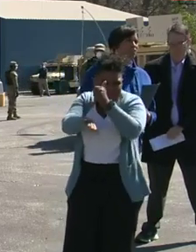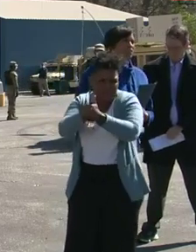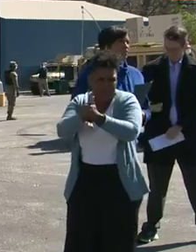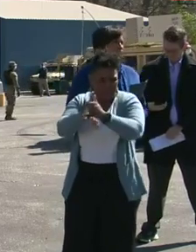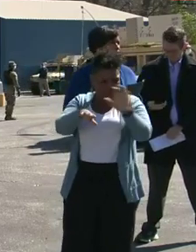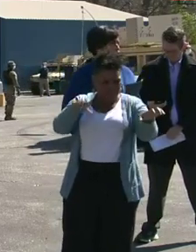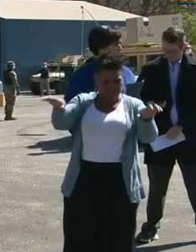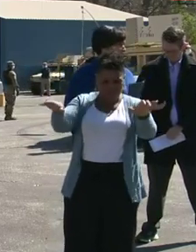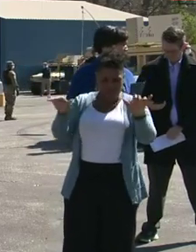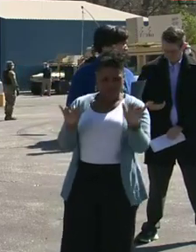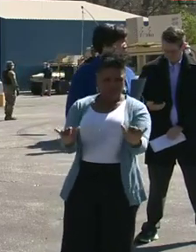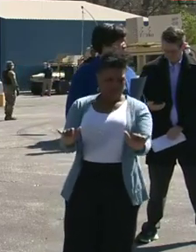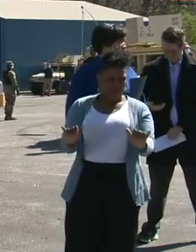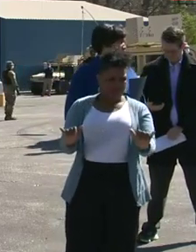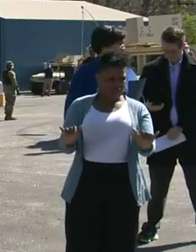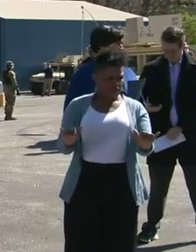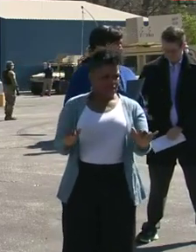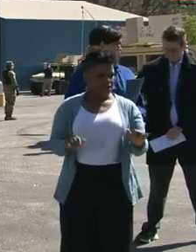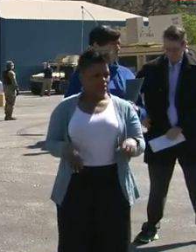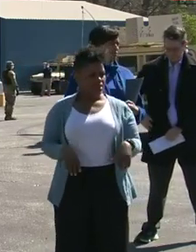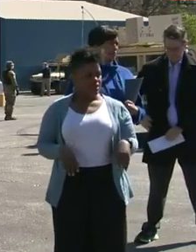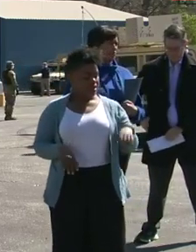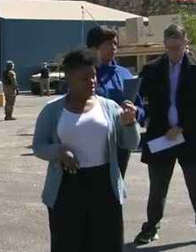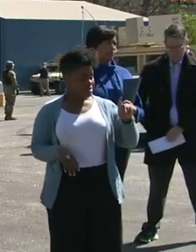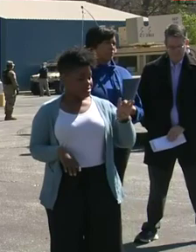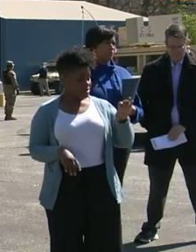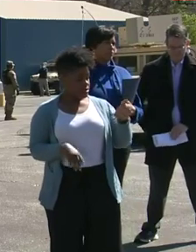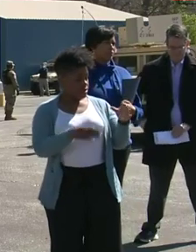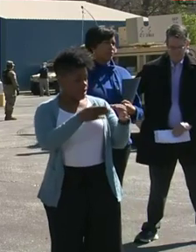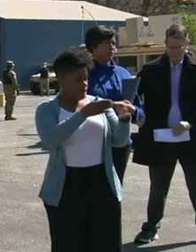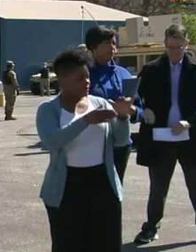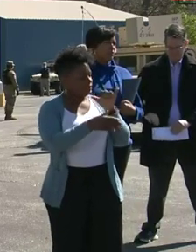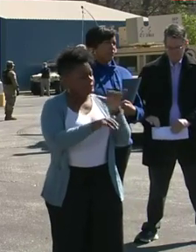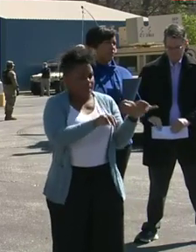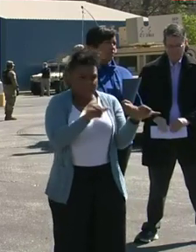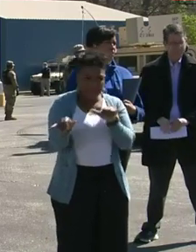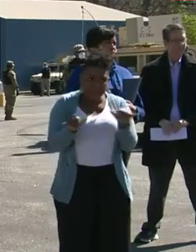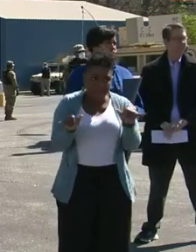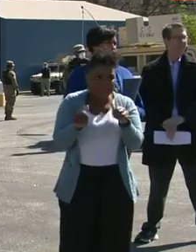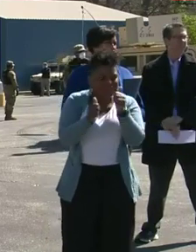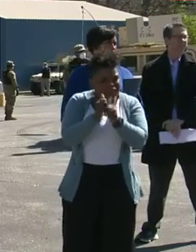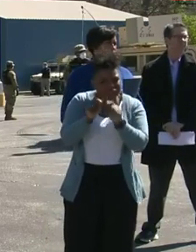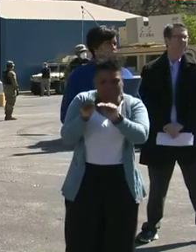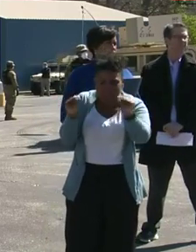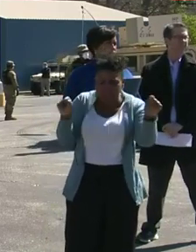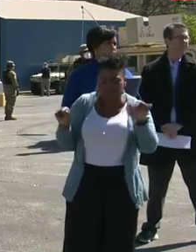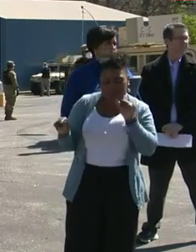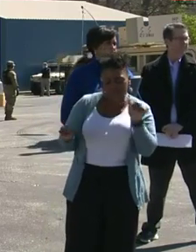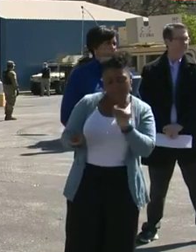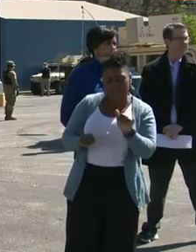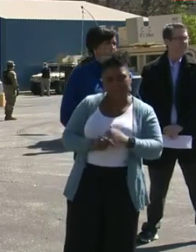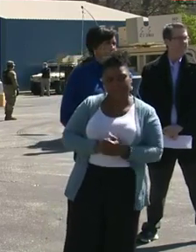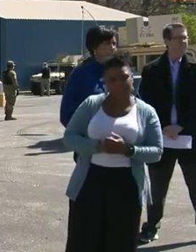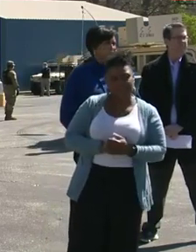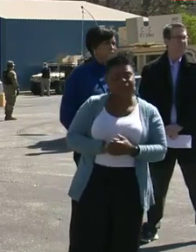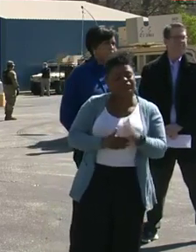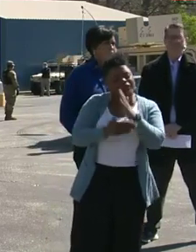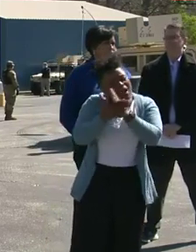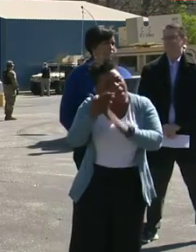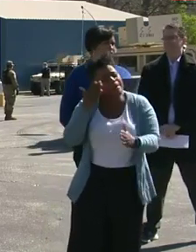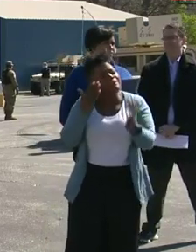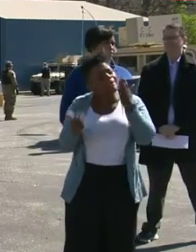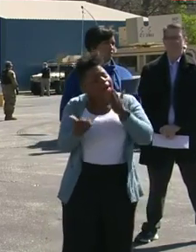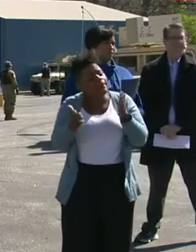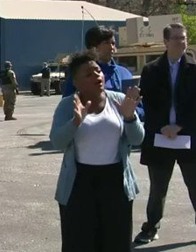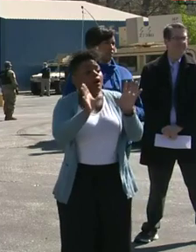is not the same for each of the long-term care facilities. Some of them may cohort patients and cohort staff. What it means